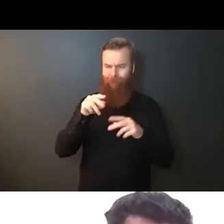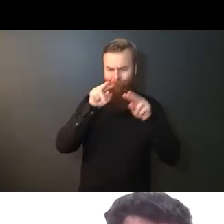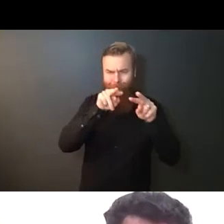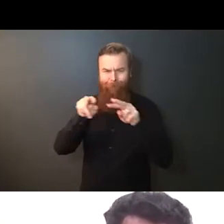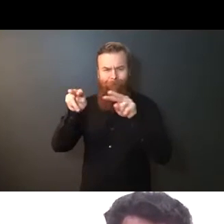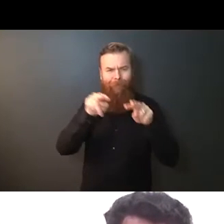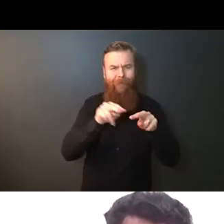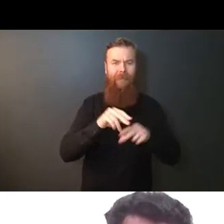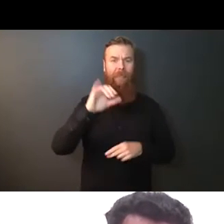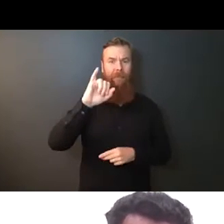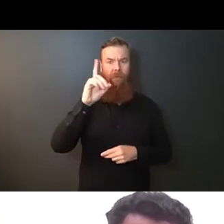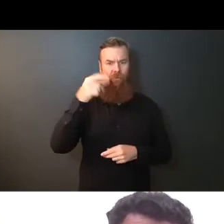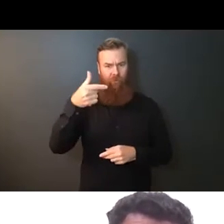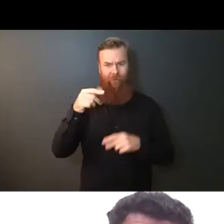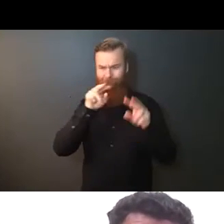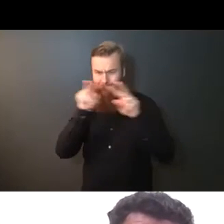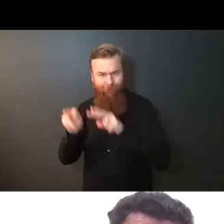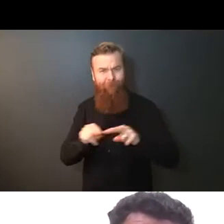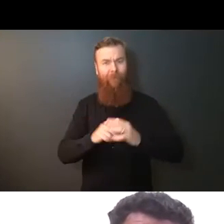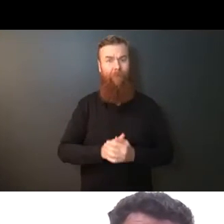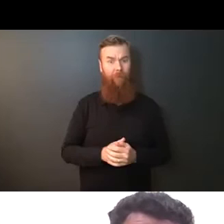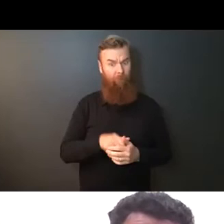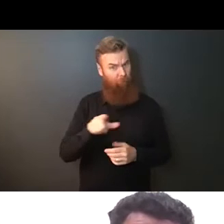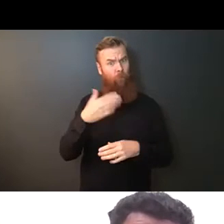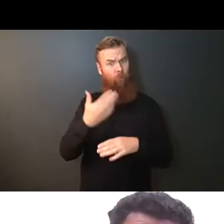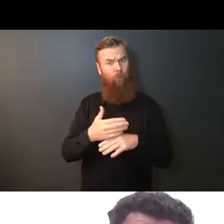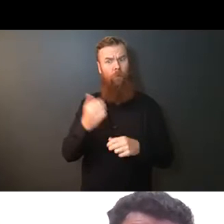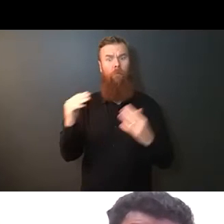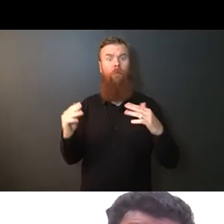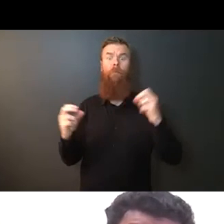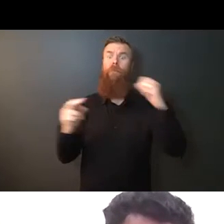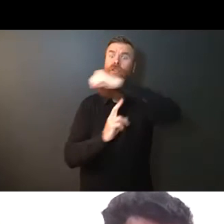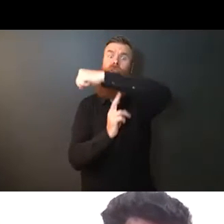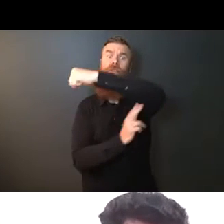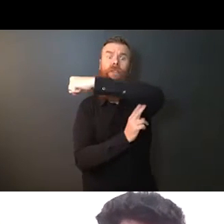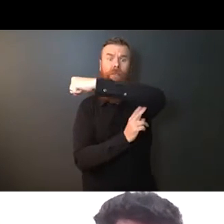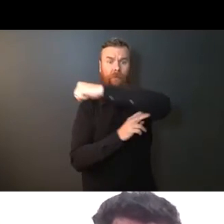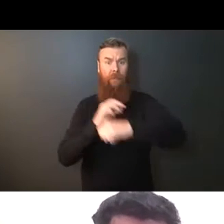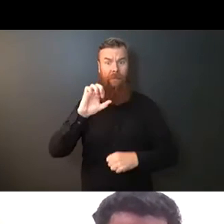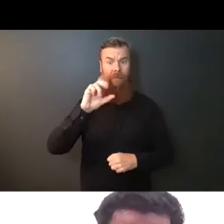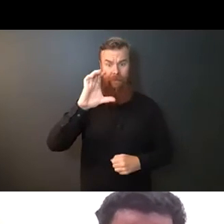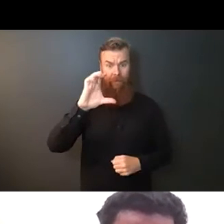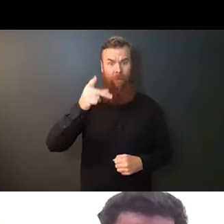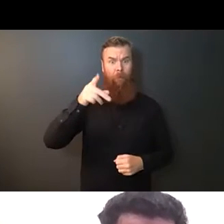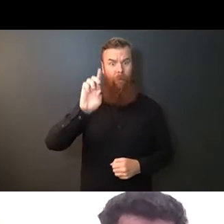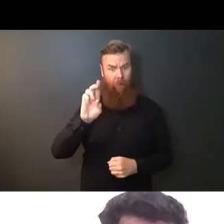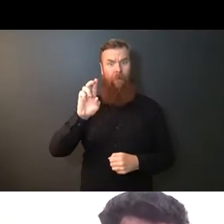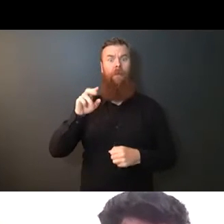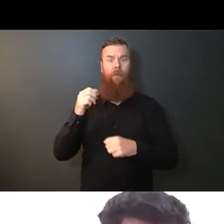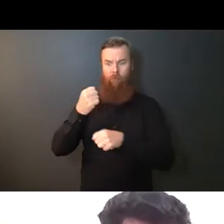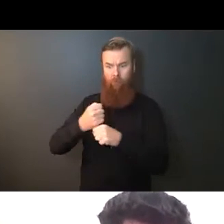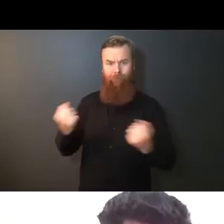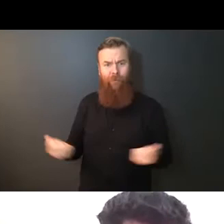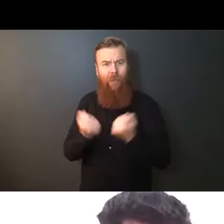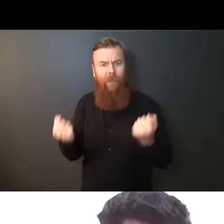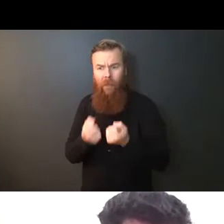coordinator, for the Bridge CRPD SDGs training, both in Uganda and Tanzania. So Betty has